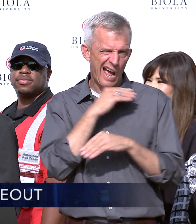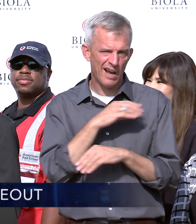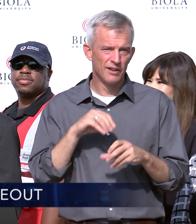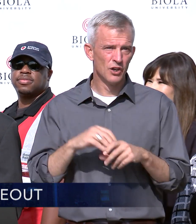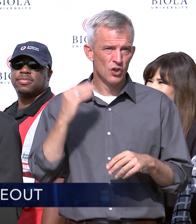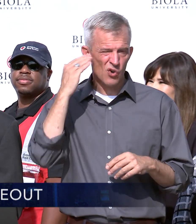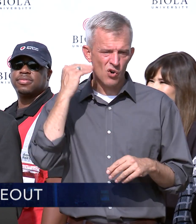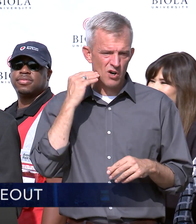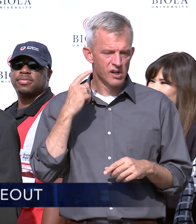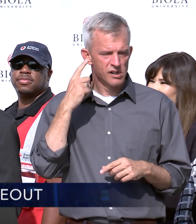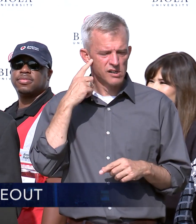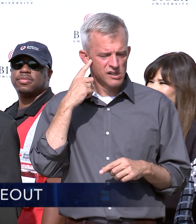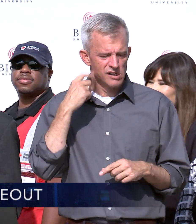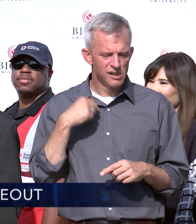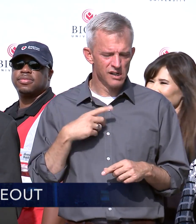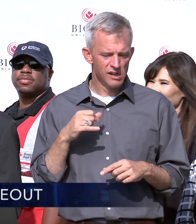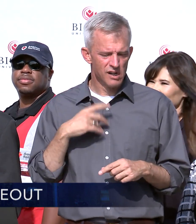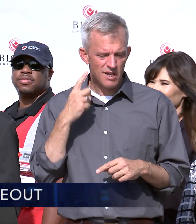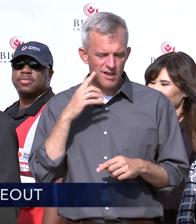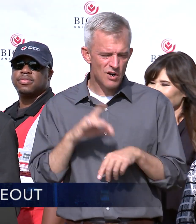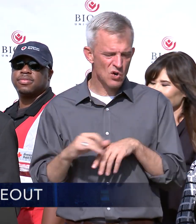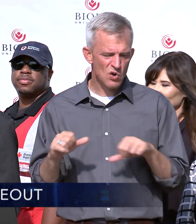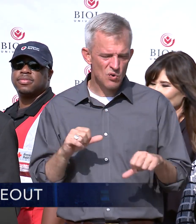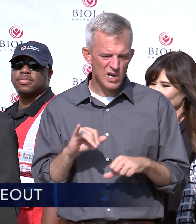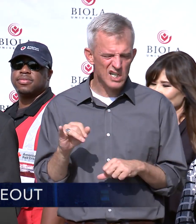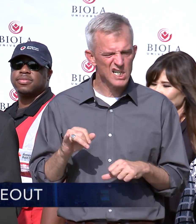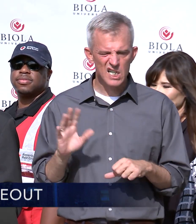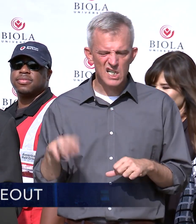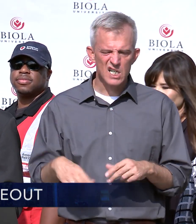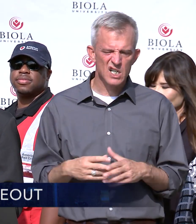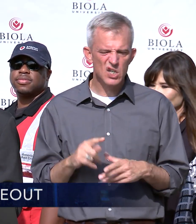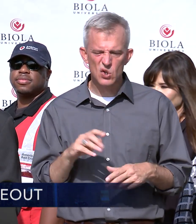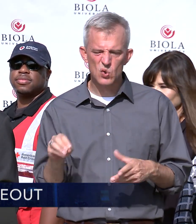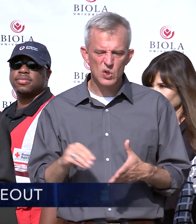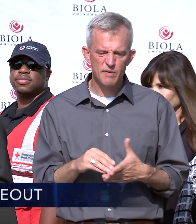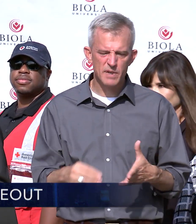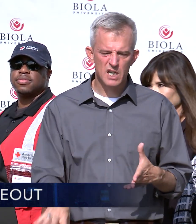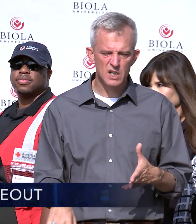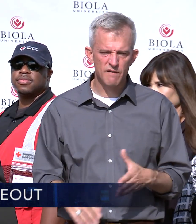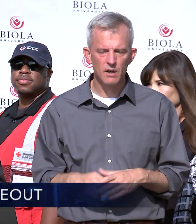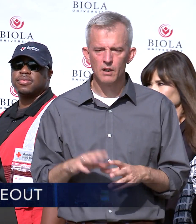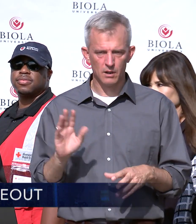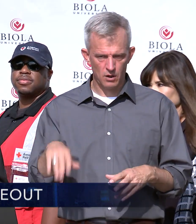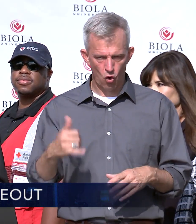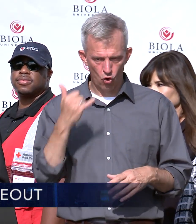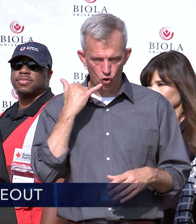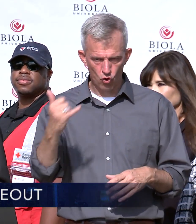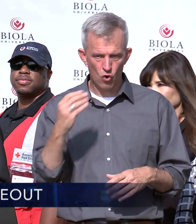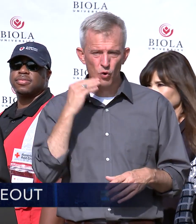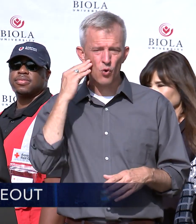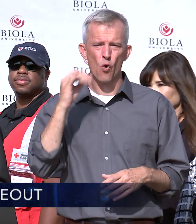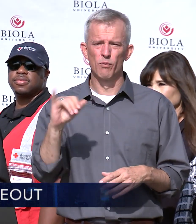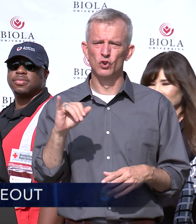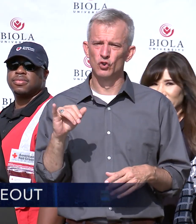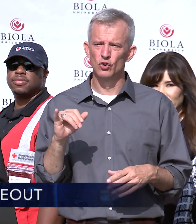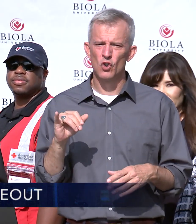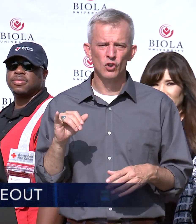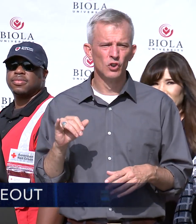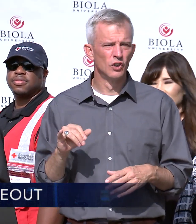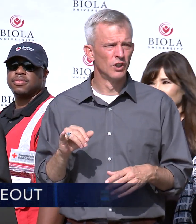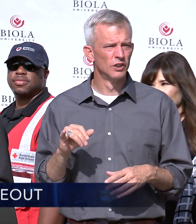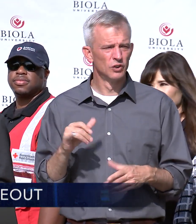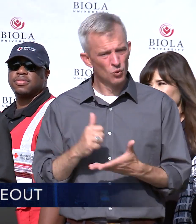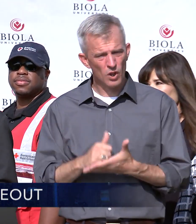about whether you think earthquake insurance may be too expensive get in the way of a simple call to your home insurance agent who can